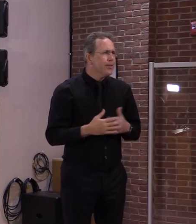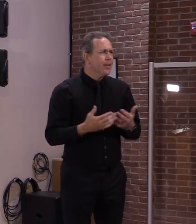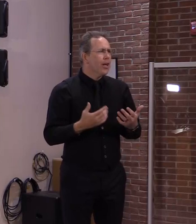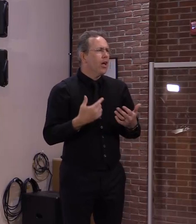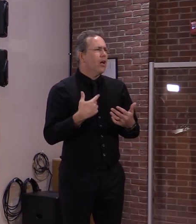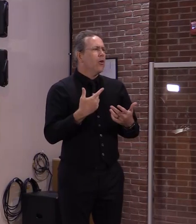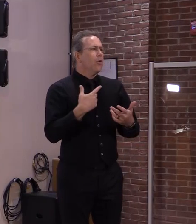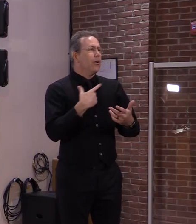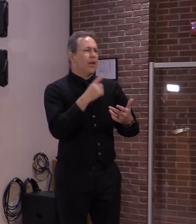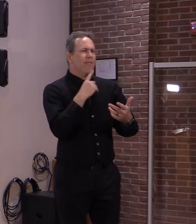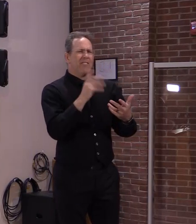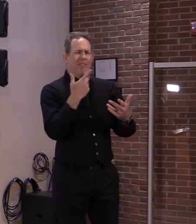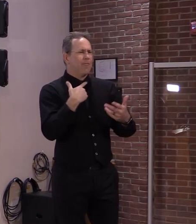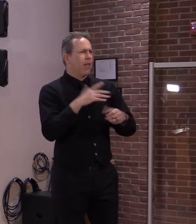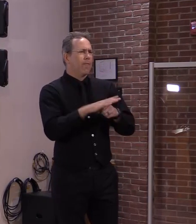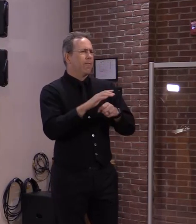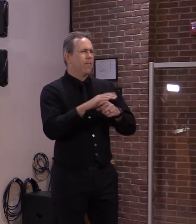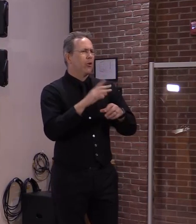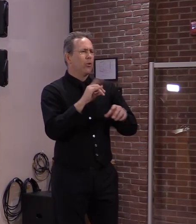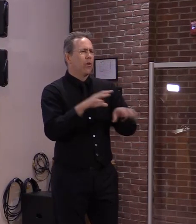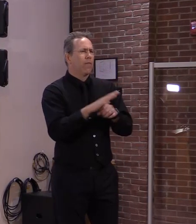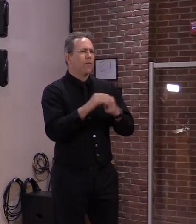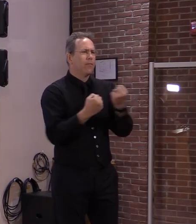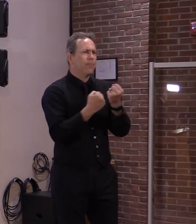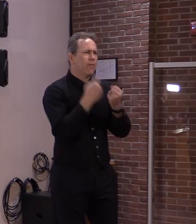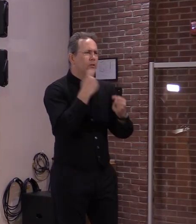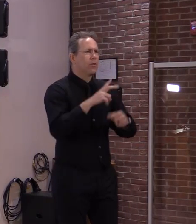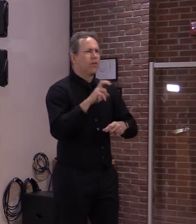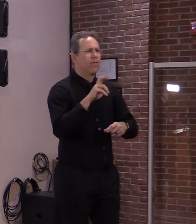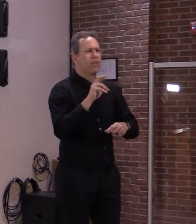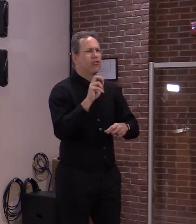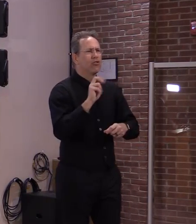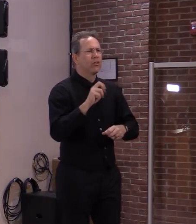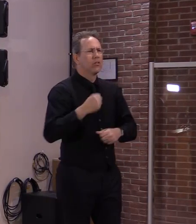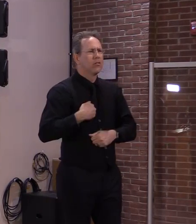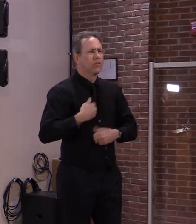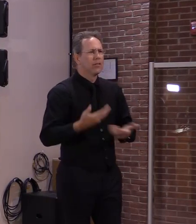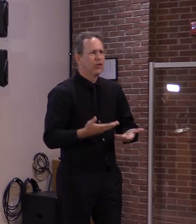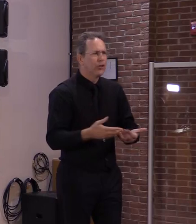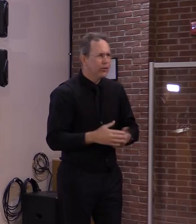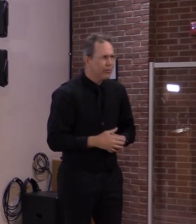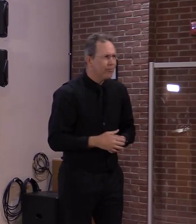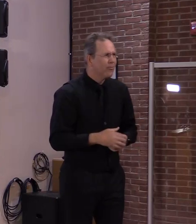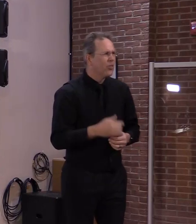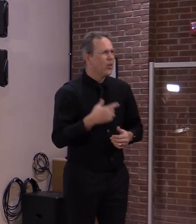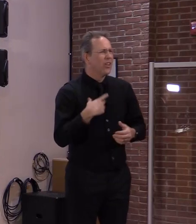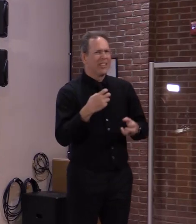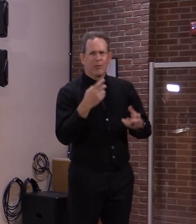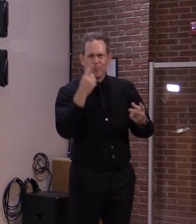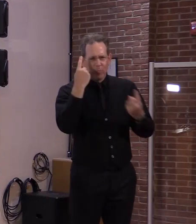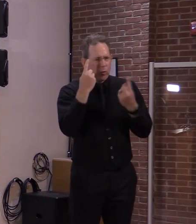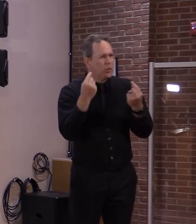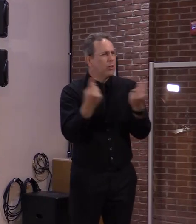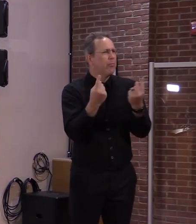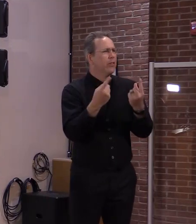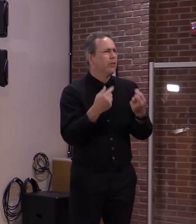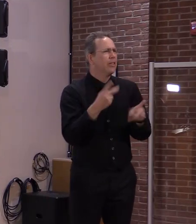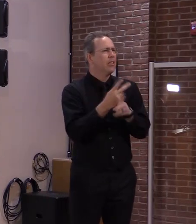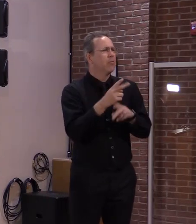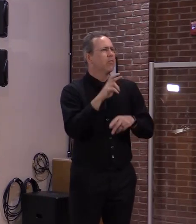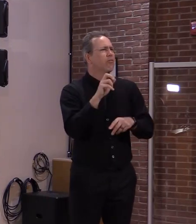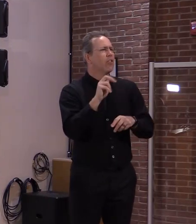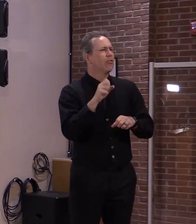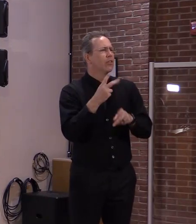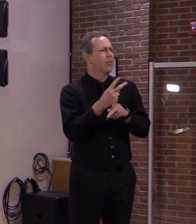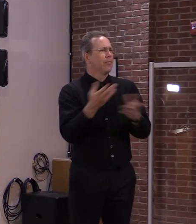reconsider because we need them, again, for a multitude of reasons, but we need them to either come to Vermont or stay in Vermont.